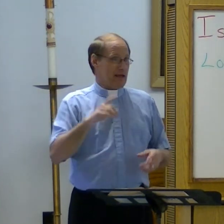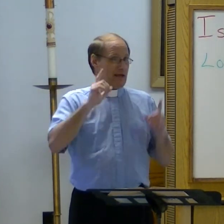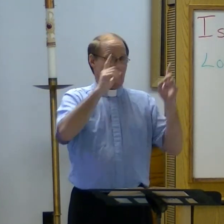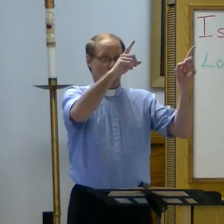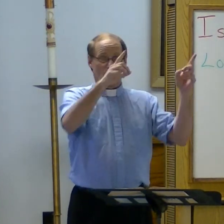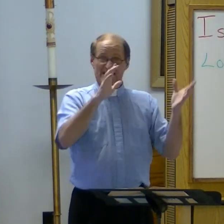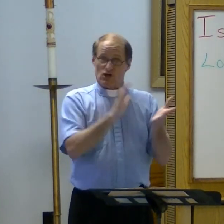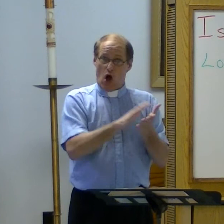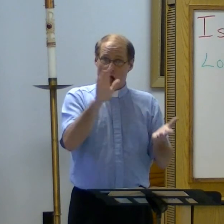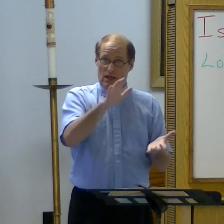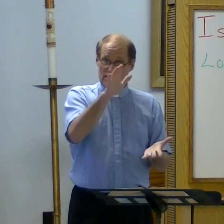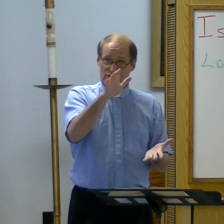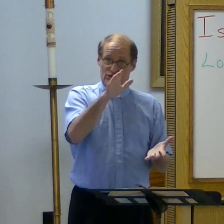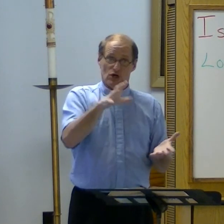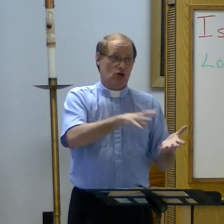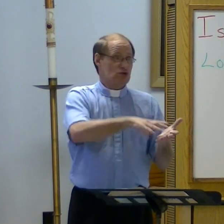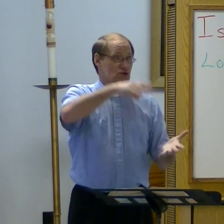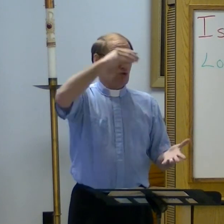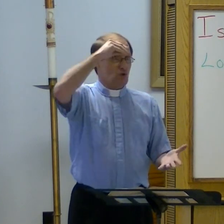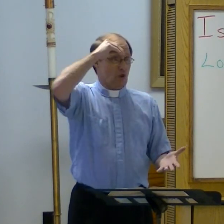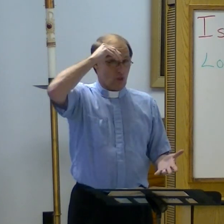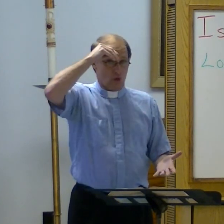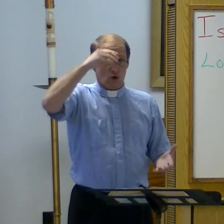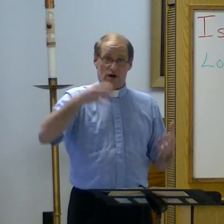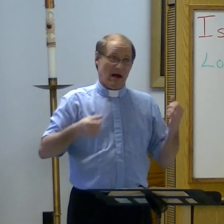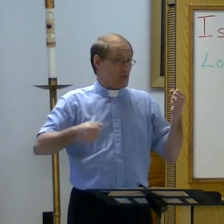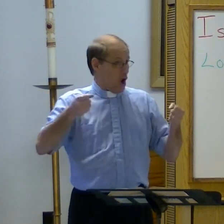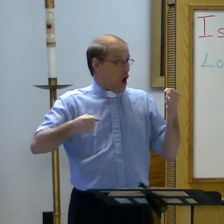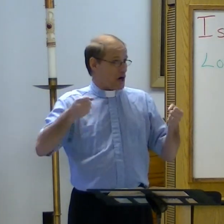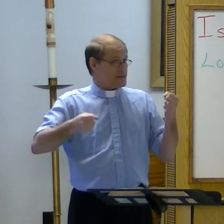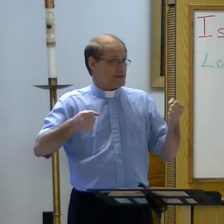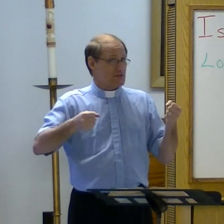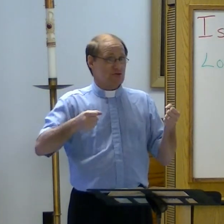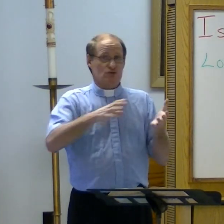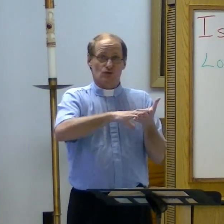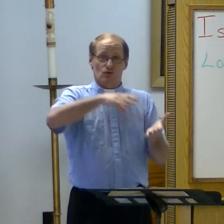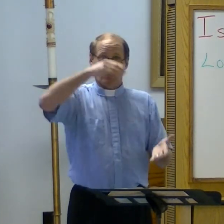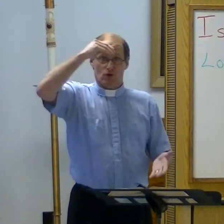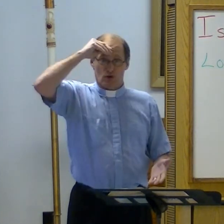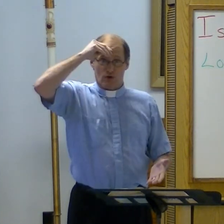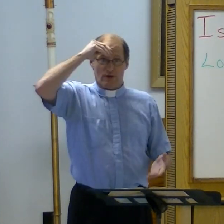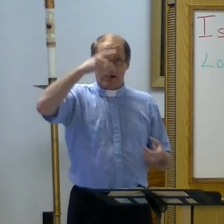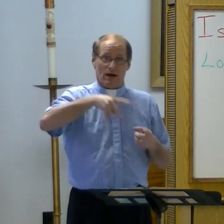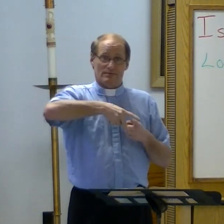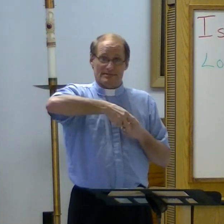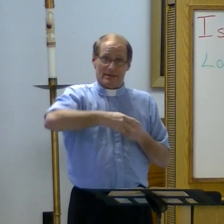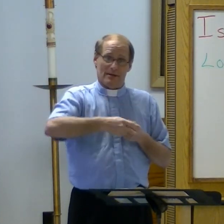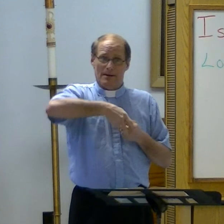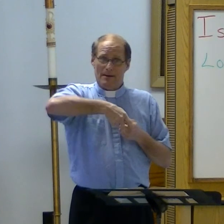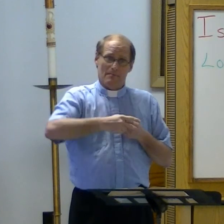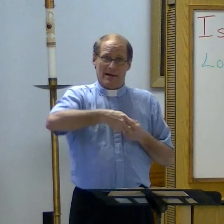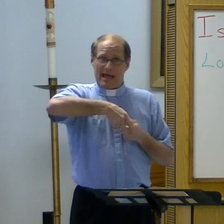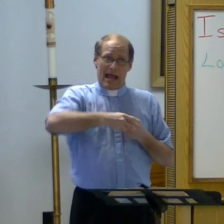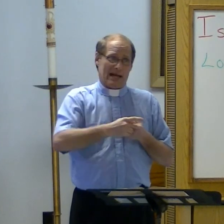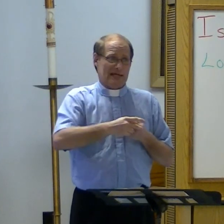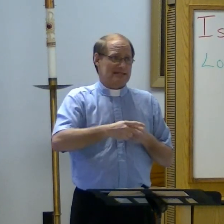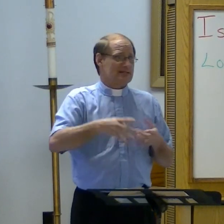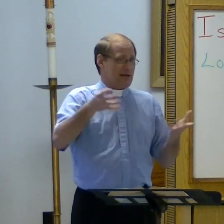he went to college to learn about cars, to learn about mechanics,